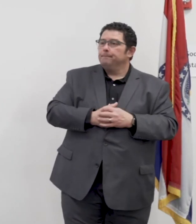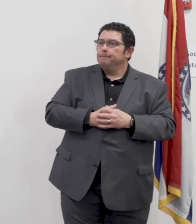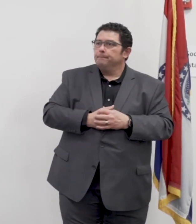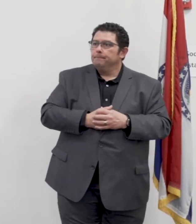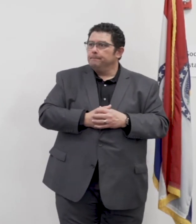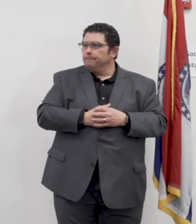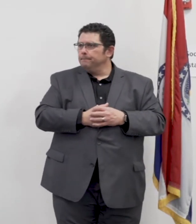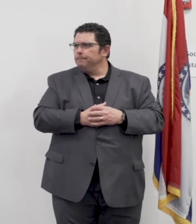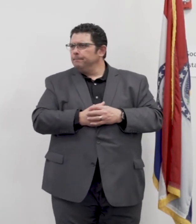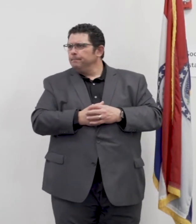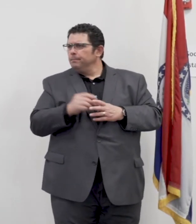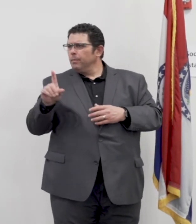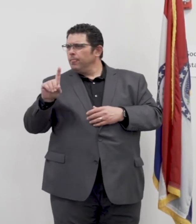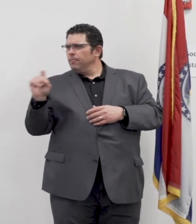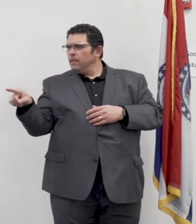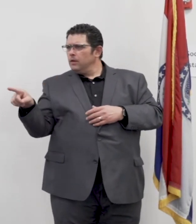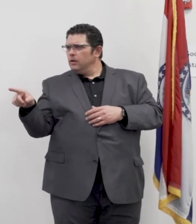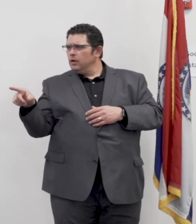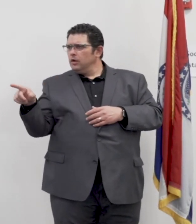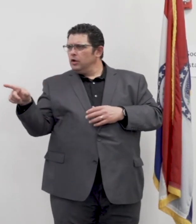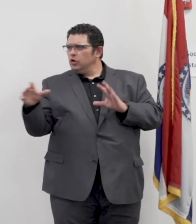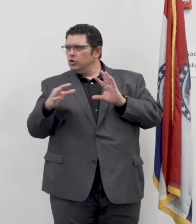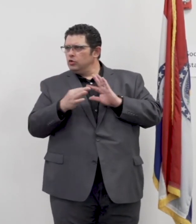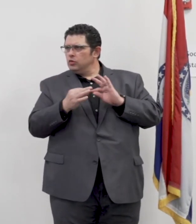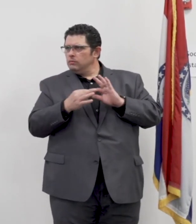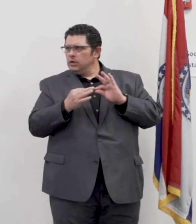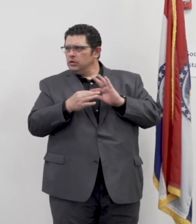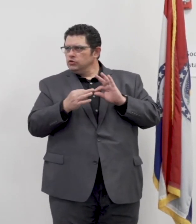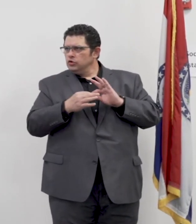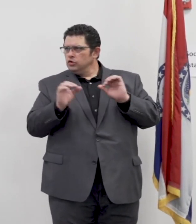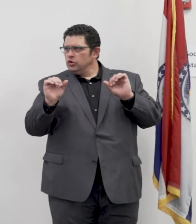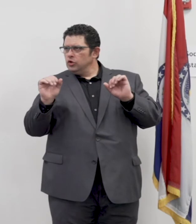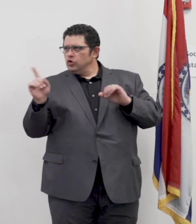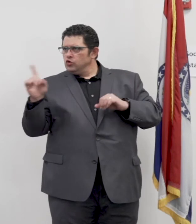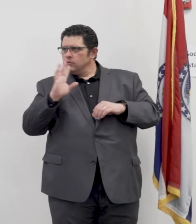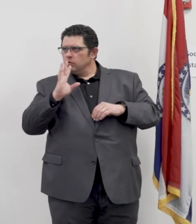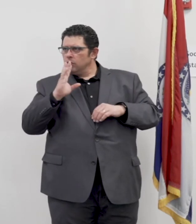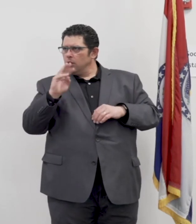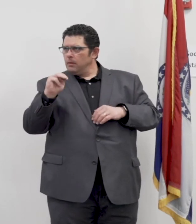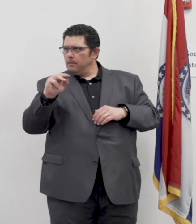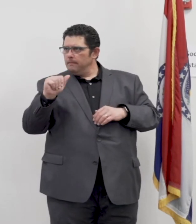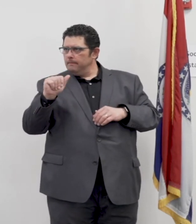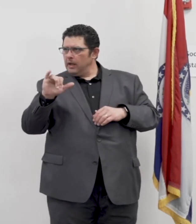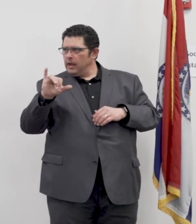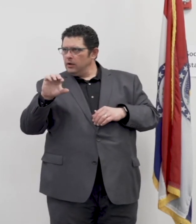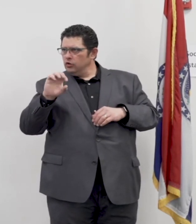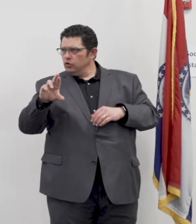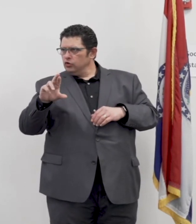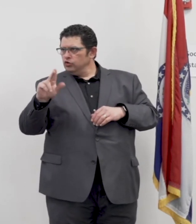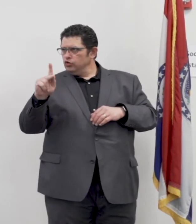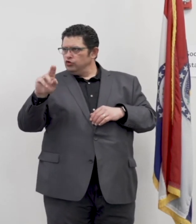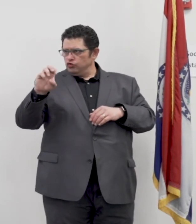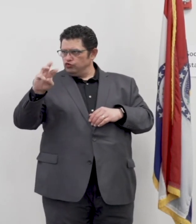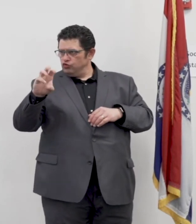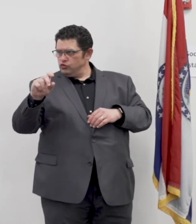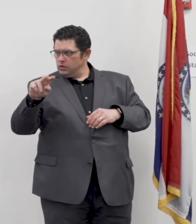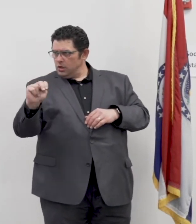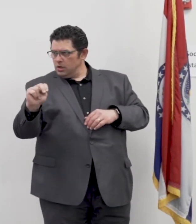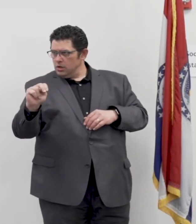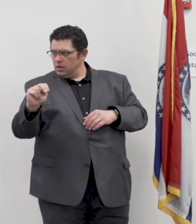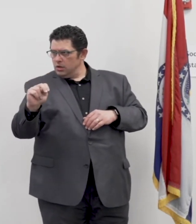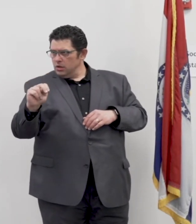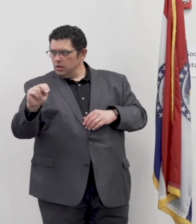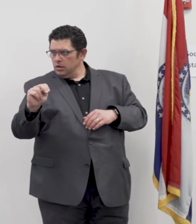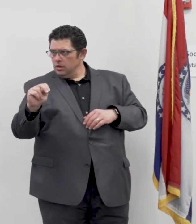So you mentioned that you've been talking with Mayor Cruz and other regional leaders, Mhm. and you may have more information about